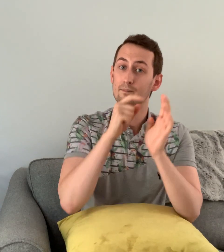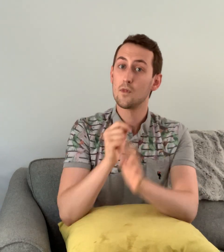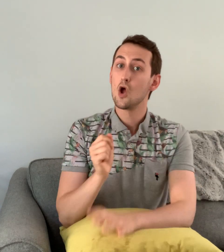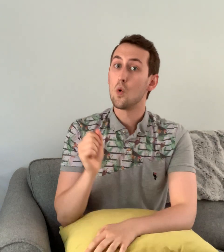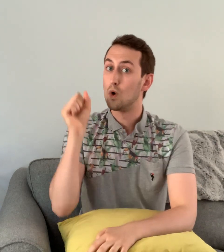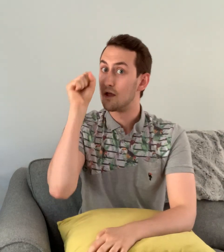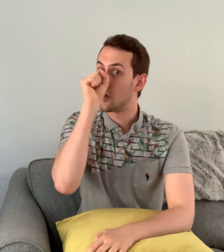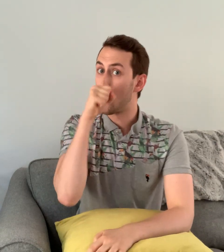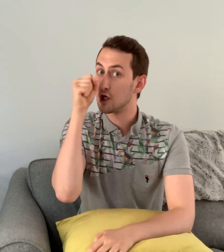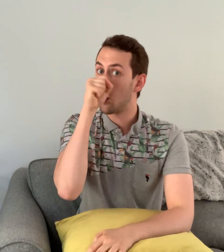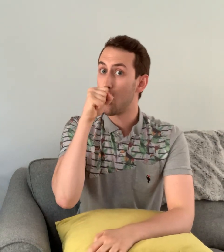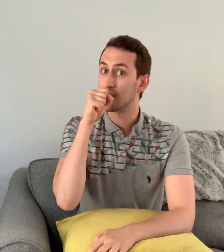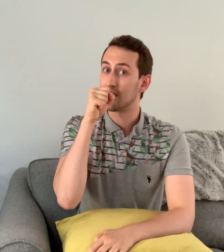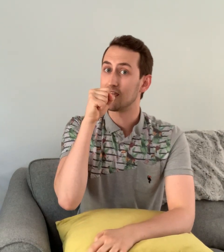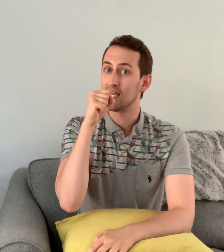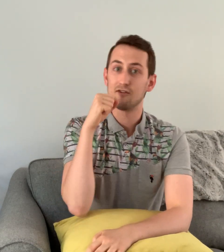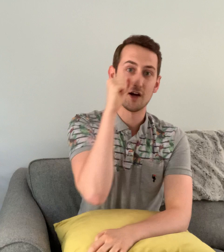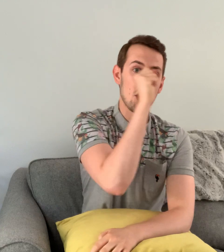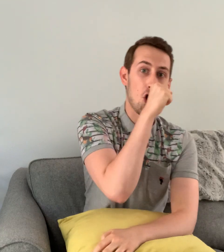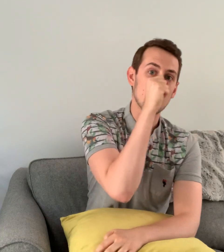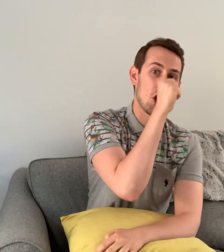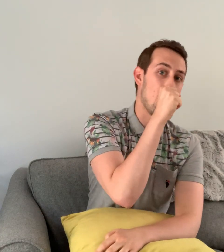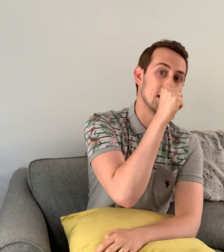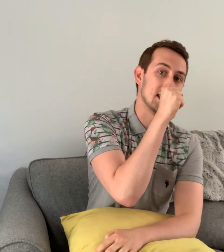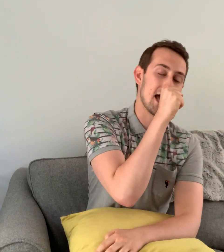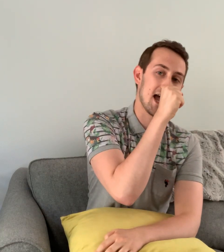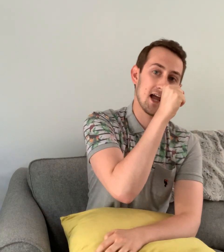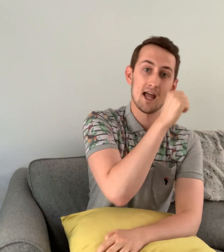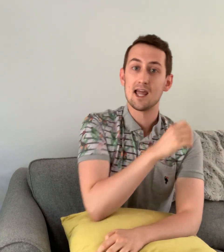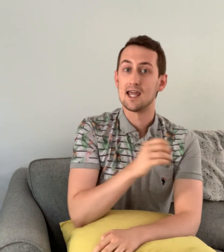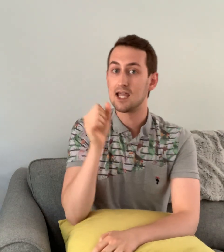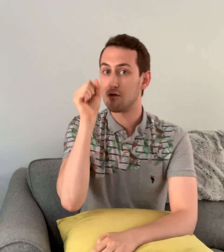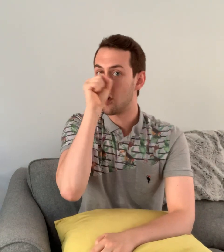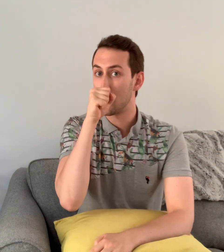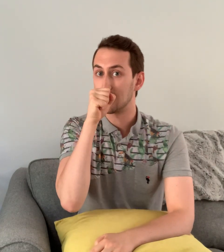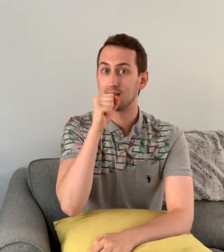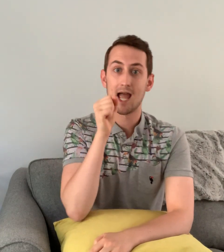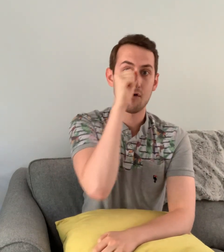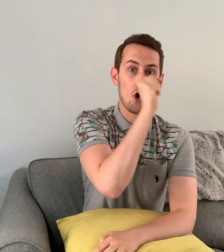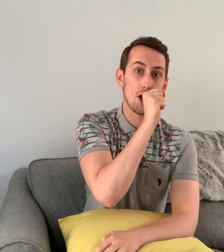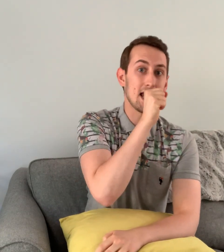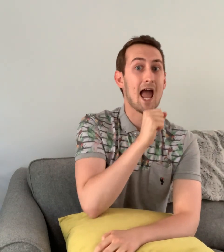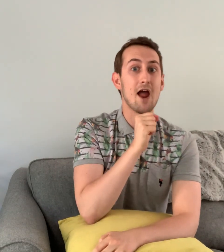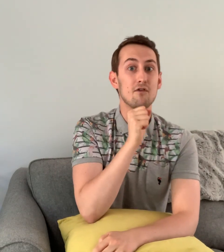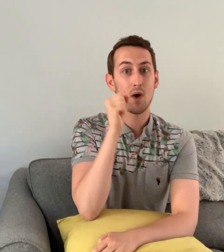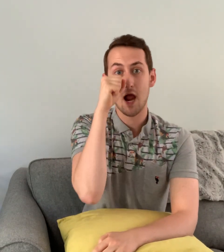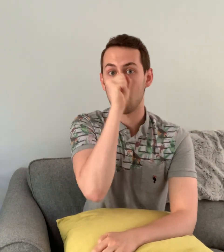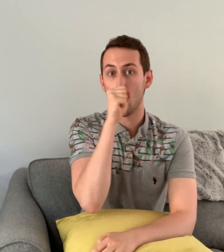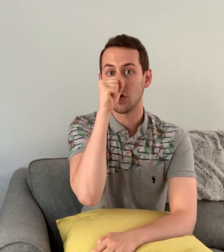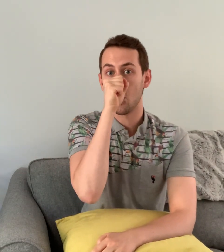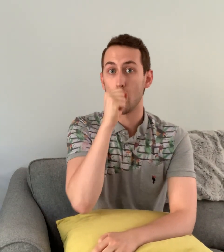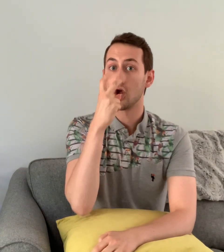with an oink oink here and an oink oink there here an oink there an oink everywhere an oink oink